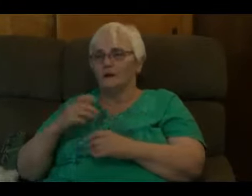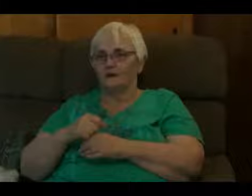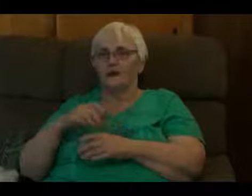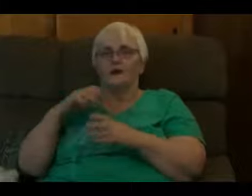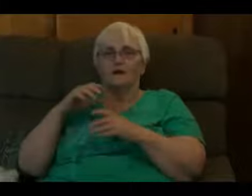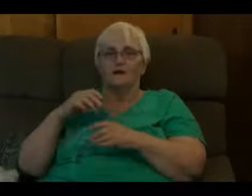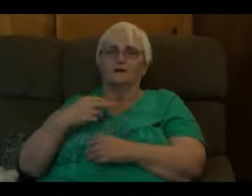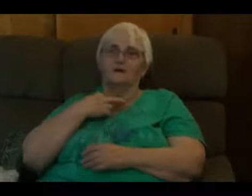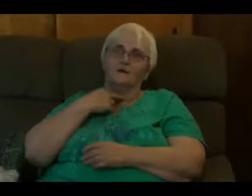up